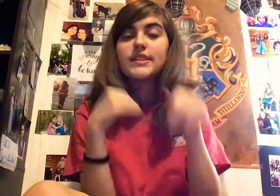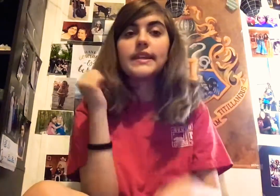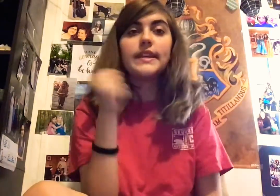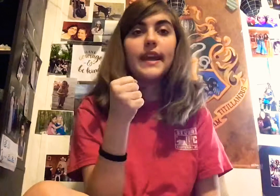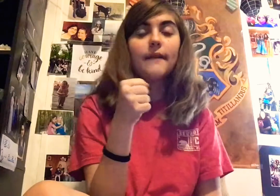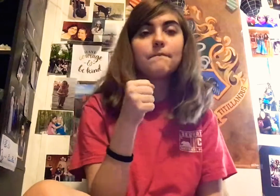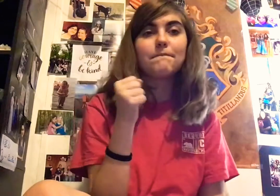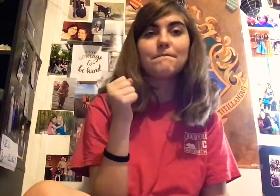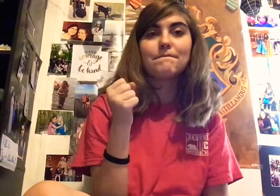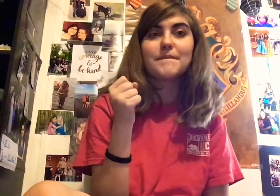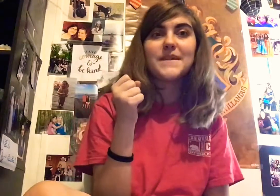Yeah.